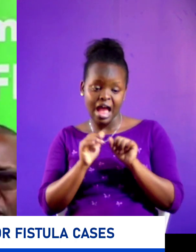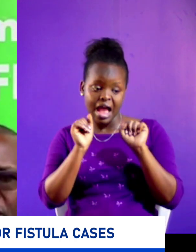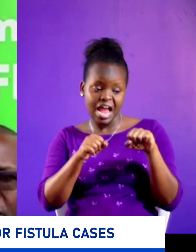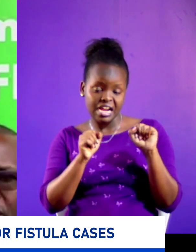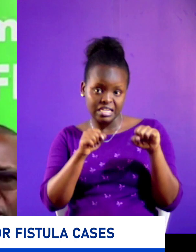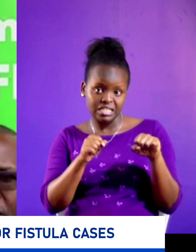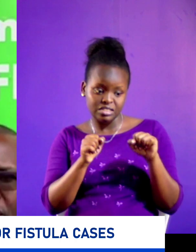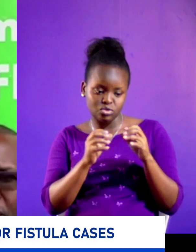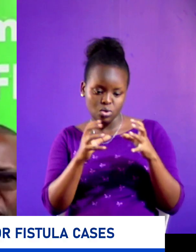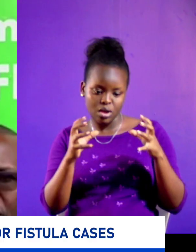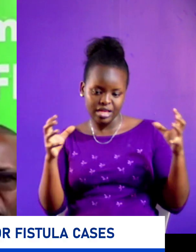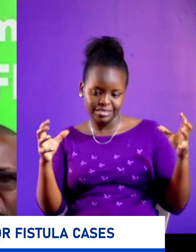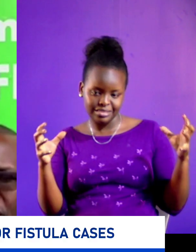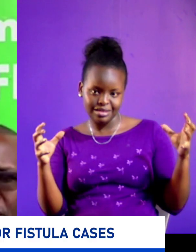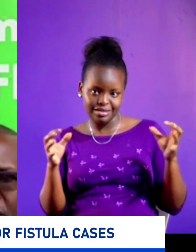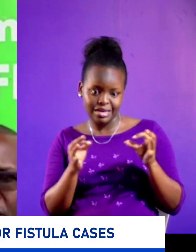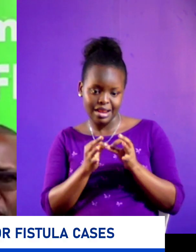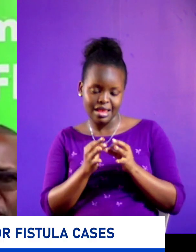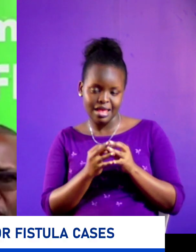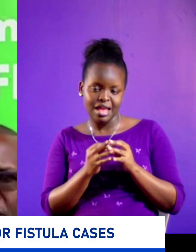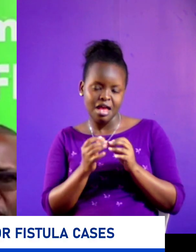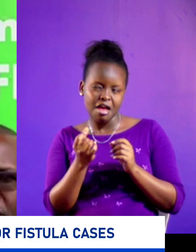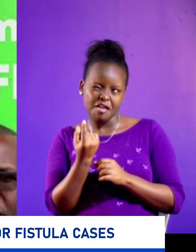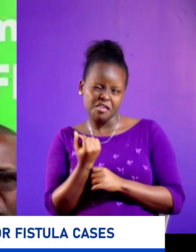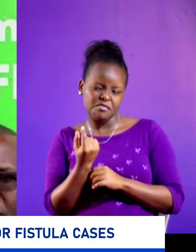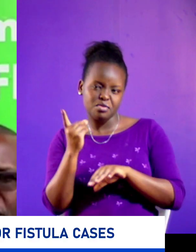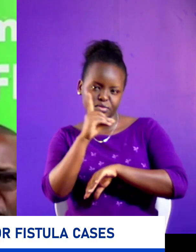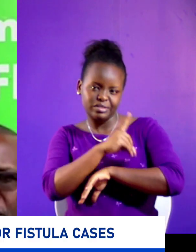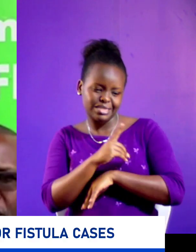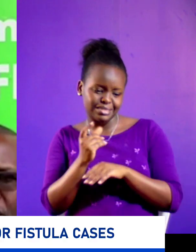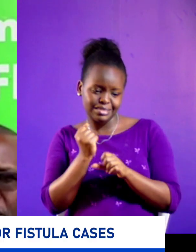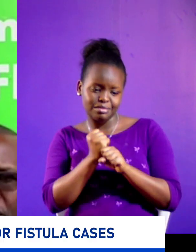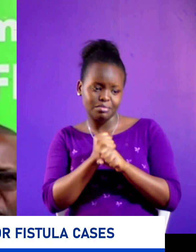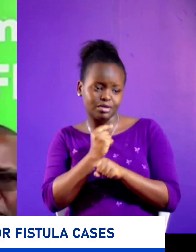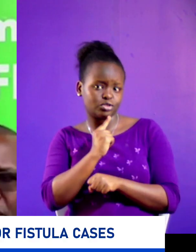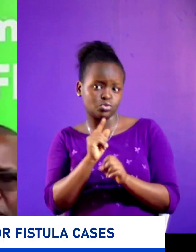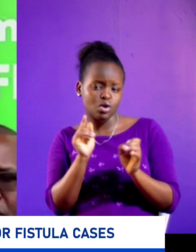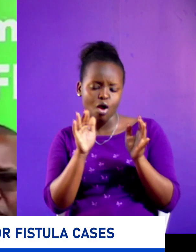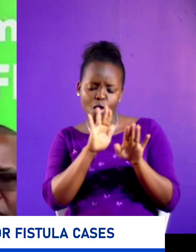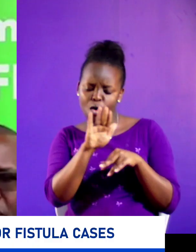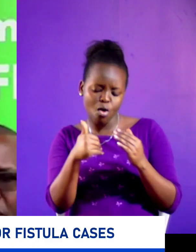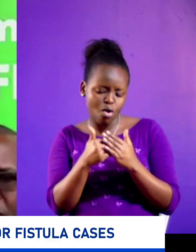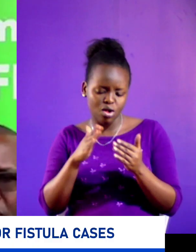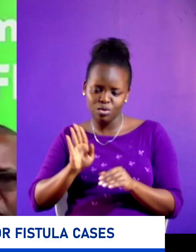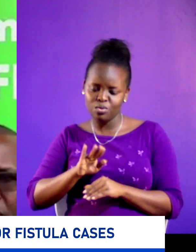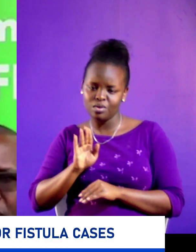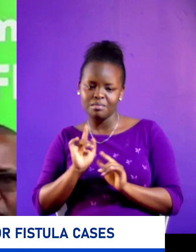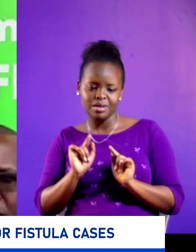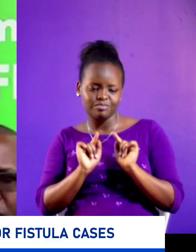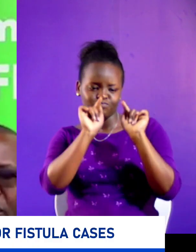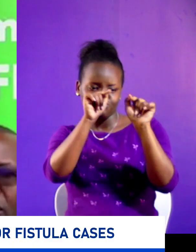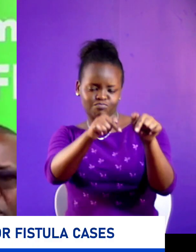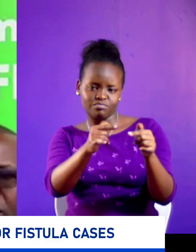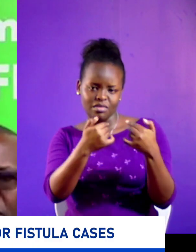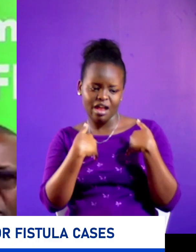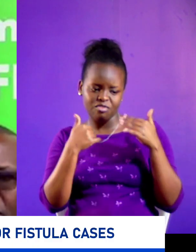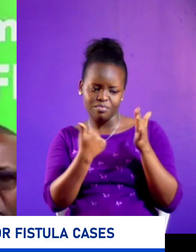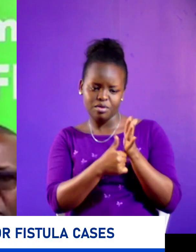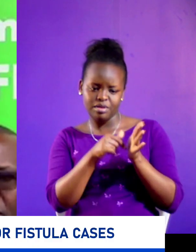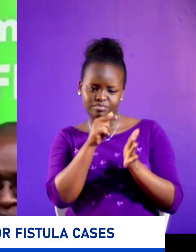the camp by a few days, kuhakikisha kwamba wanawake wote ambao watajitokeza wakiwa na tatizo hili